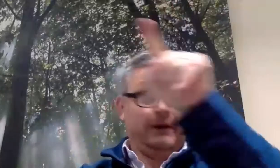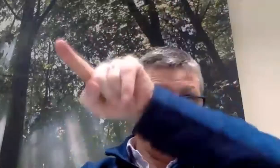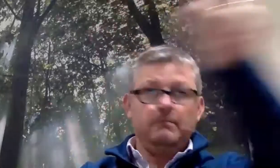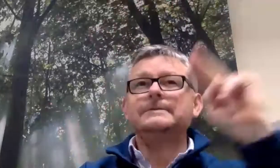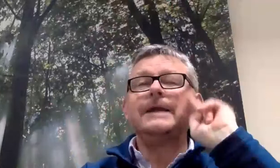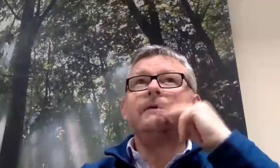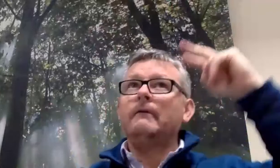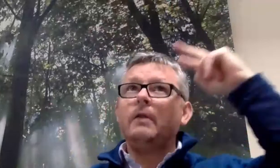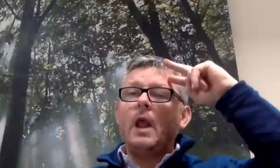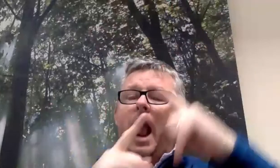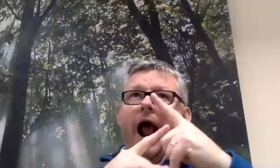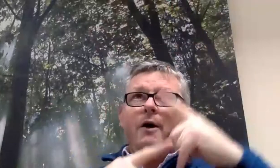I suppose I would say that